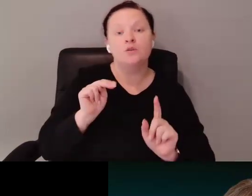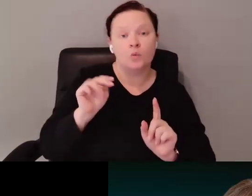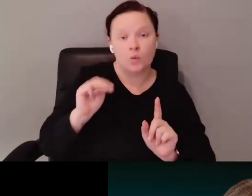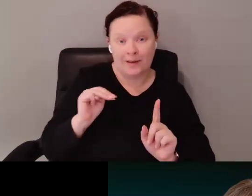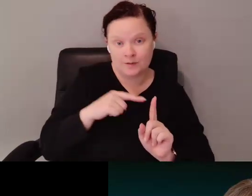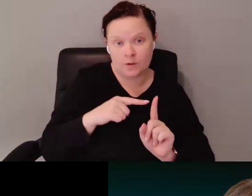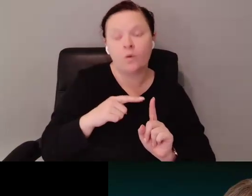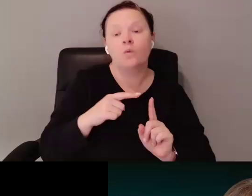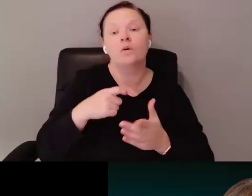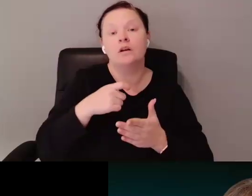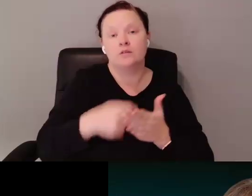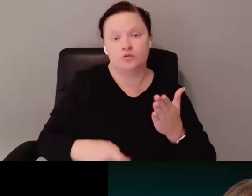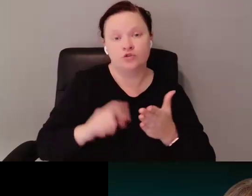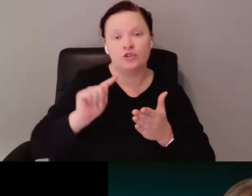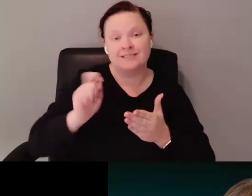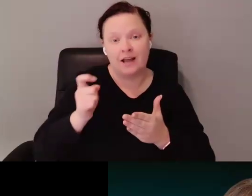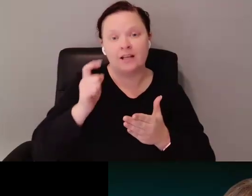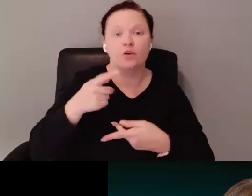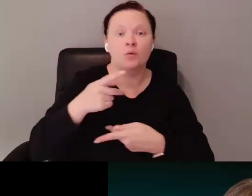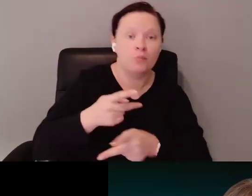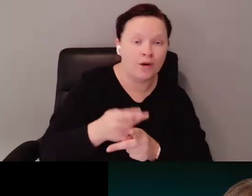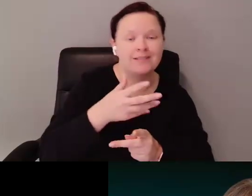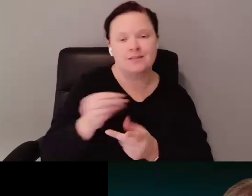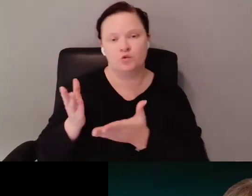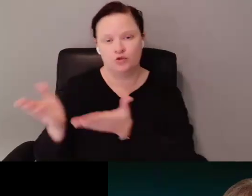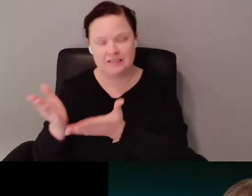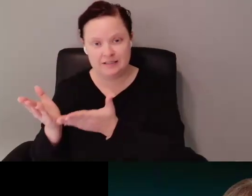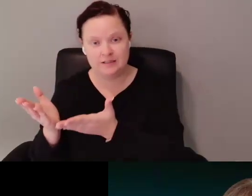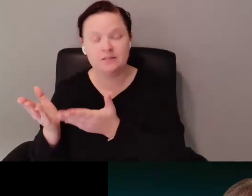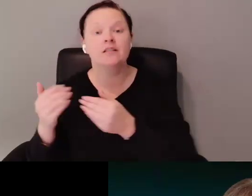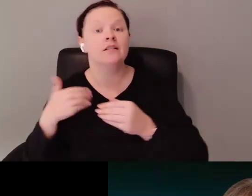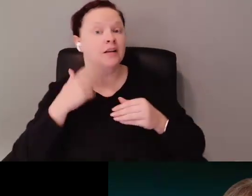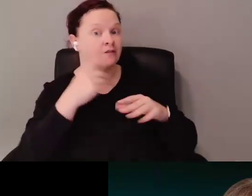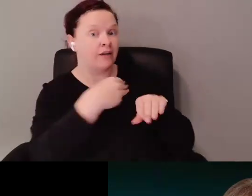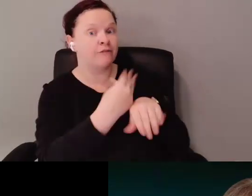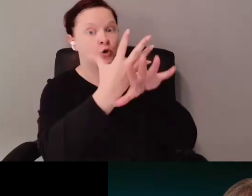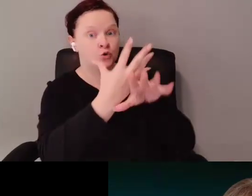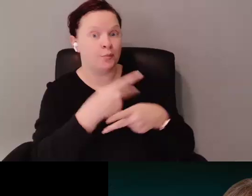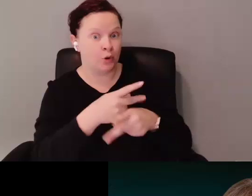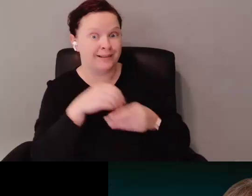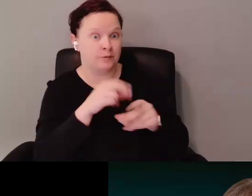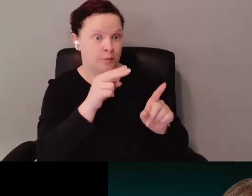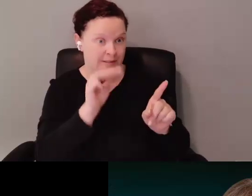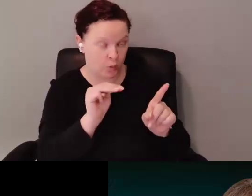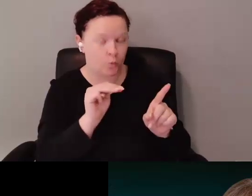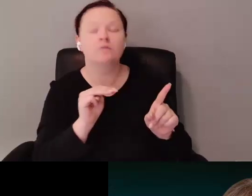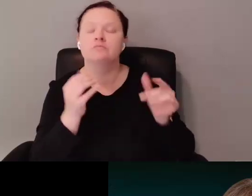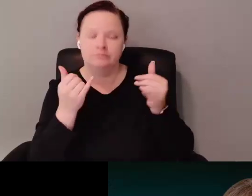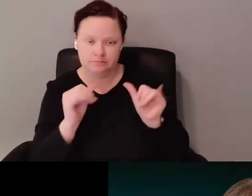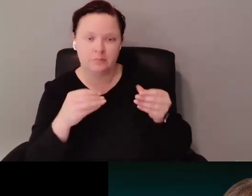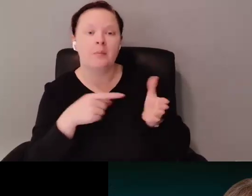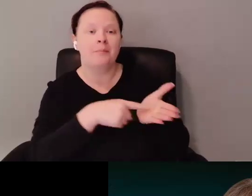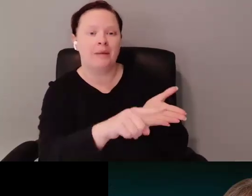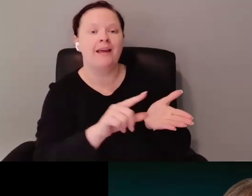on products and services. So when I provide a service in New Mexico virtually, I still have to pay their sales